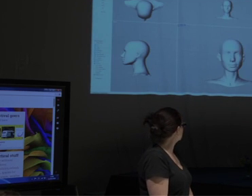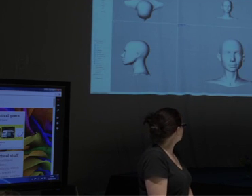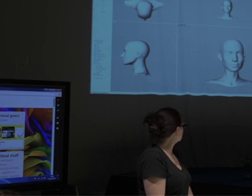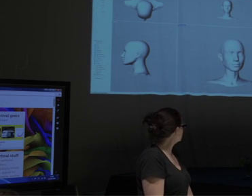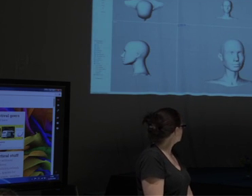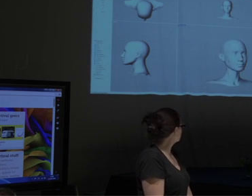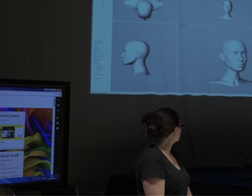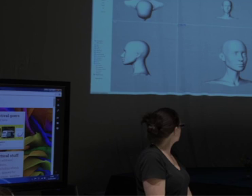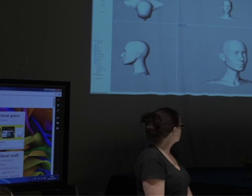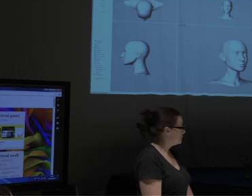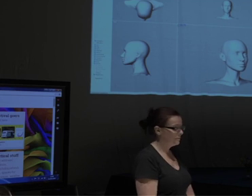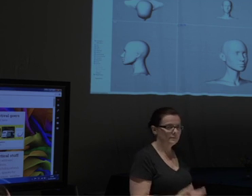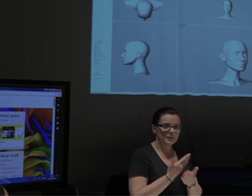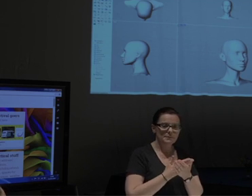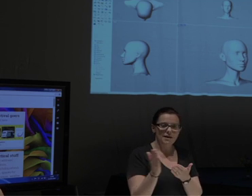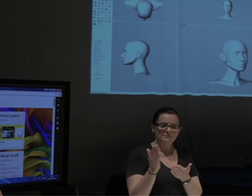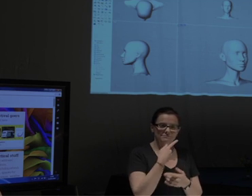Here is a plain busk.